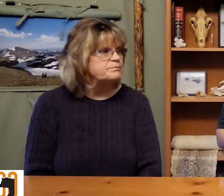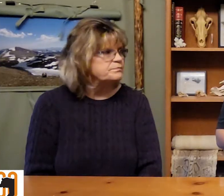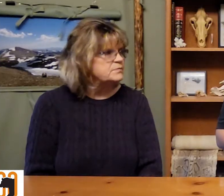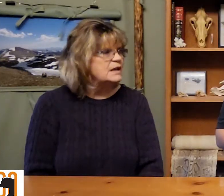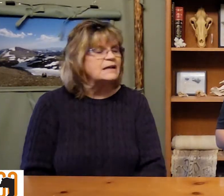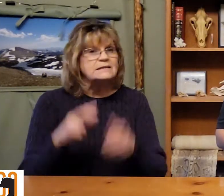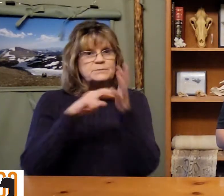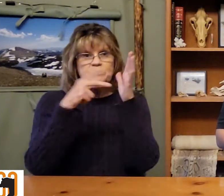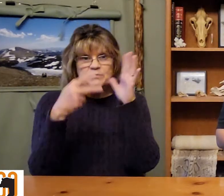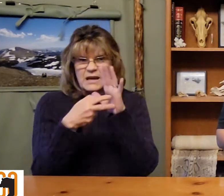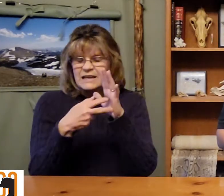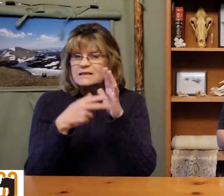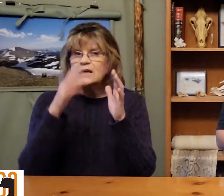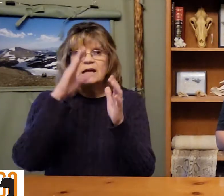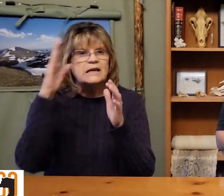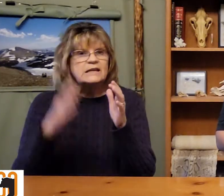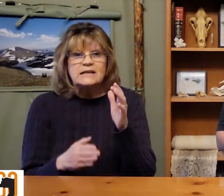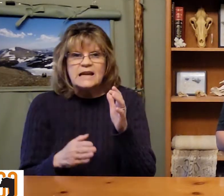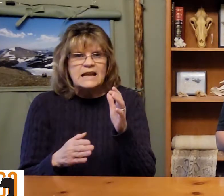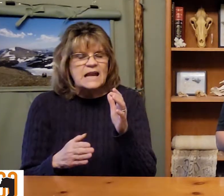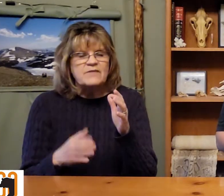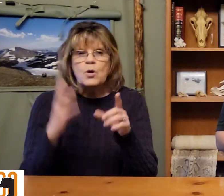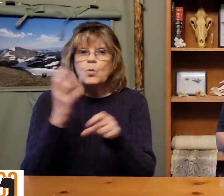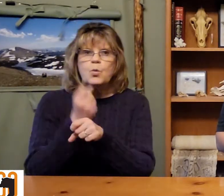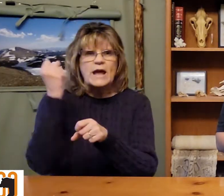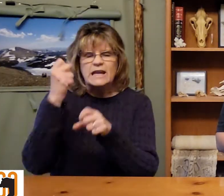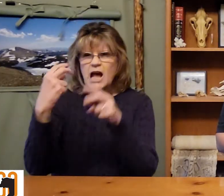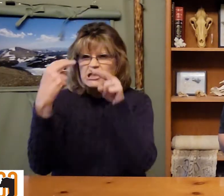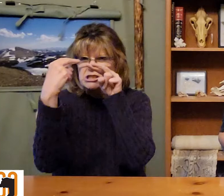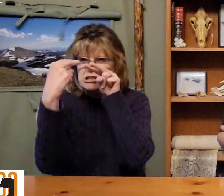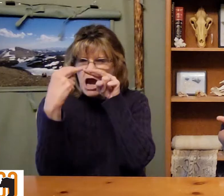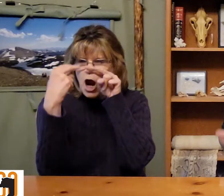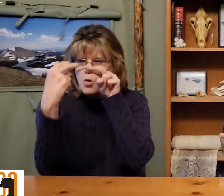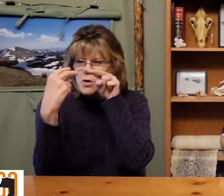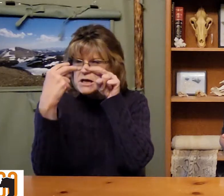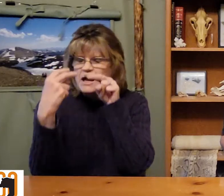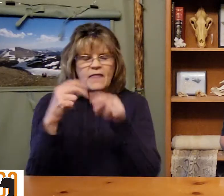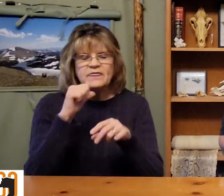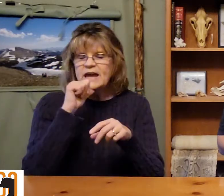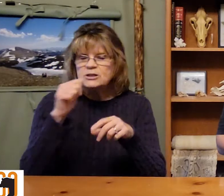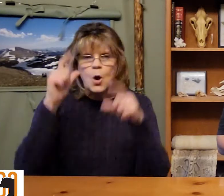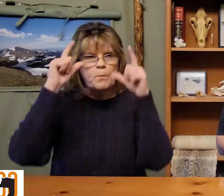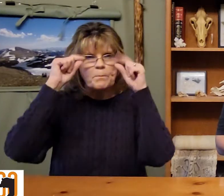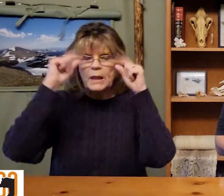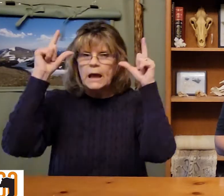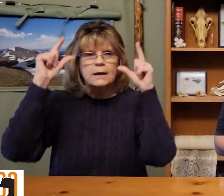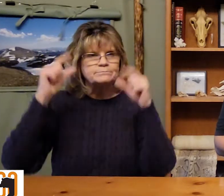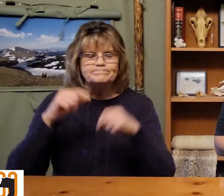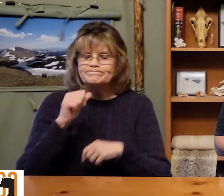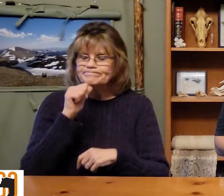This means that you can never win a staring contest with a snake. They don't blink.